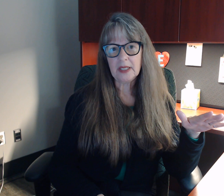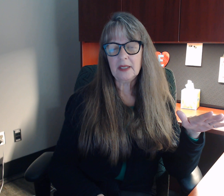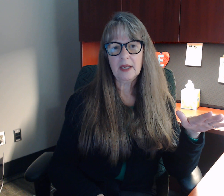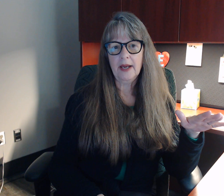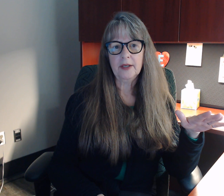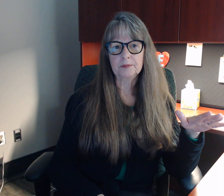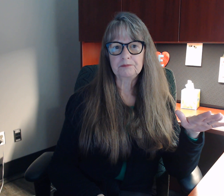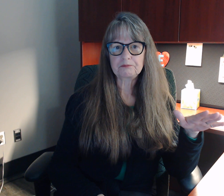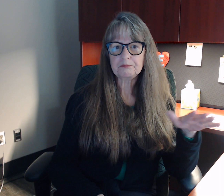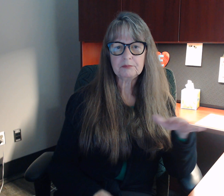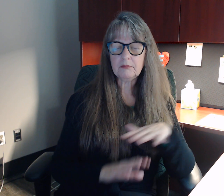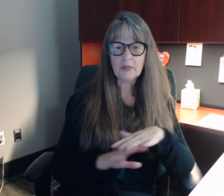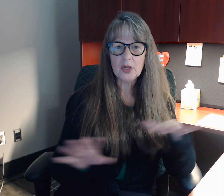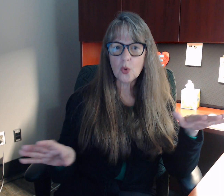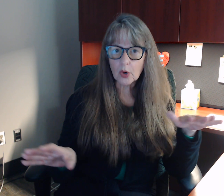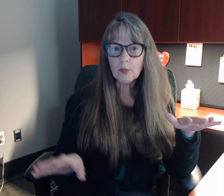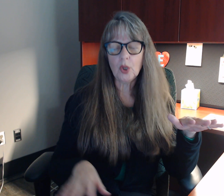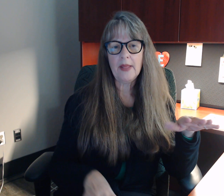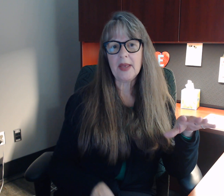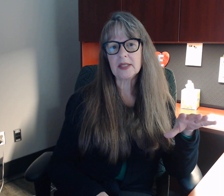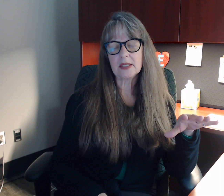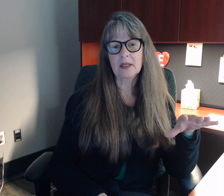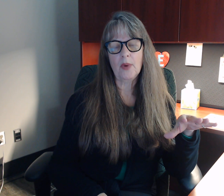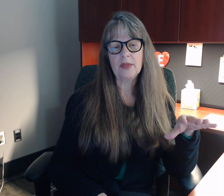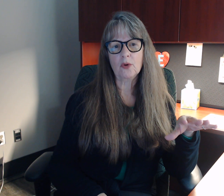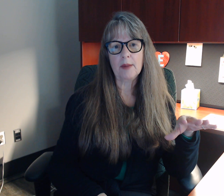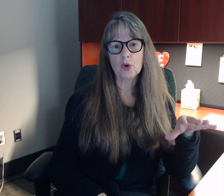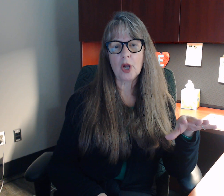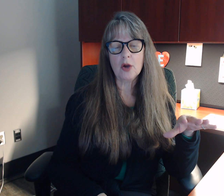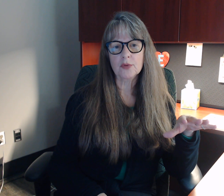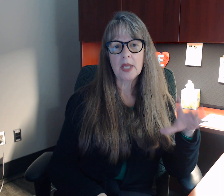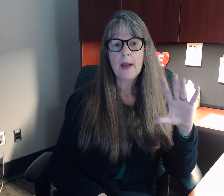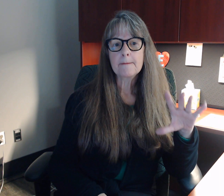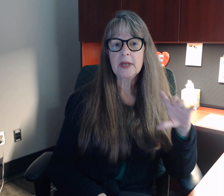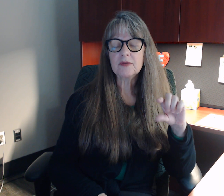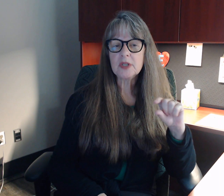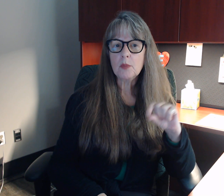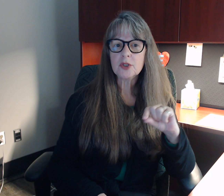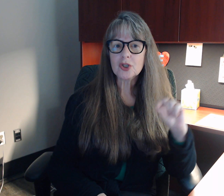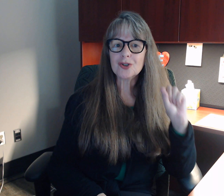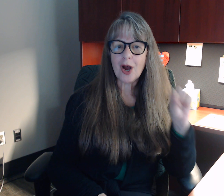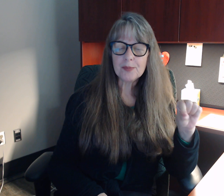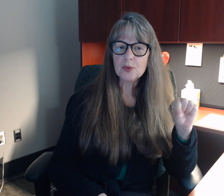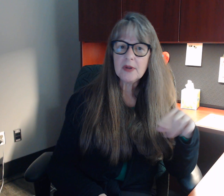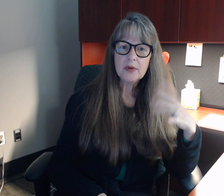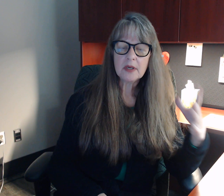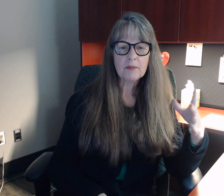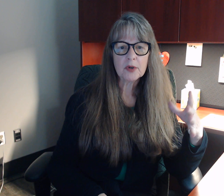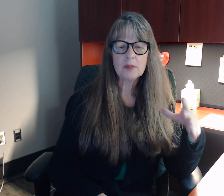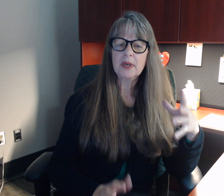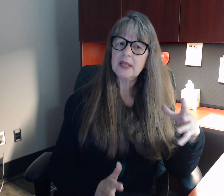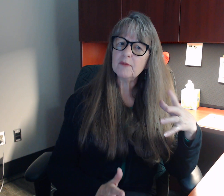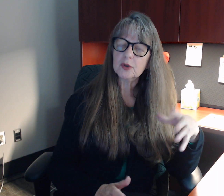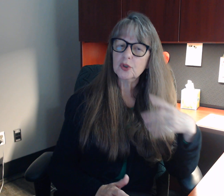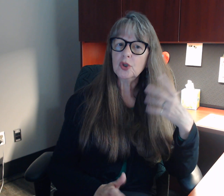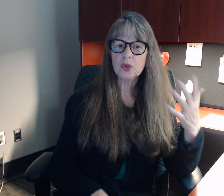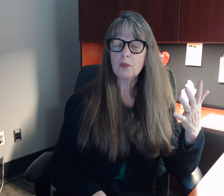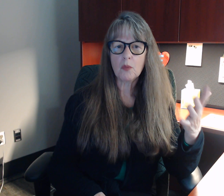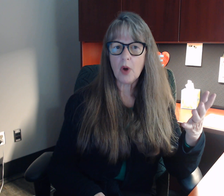perfectly normal, and that's the way the grammar goes. But if someone stops you, even a deaf person, but a deaf person usually will watch